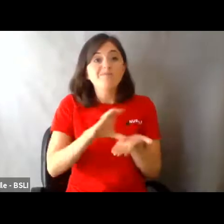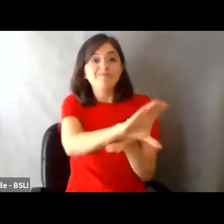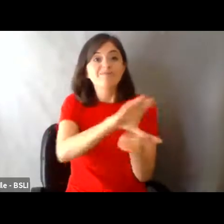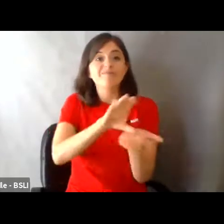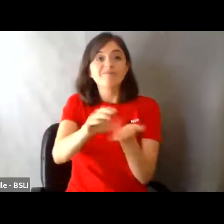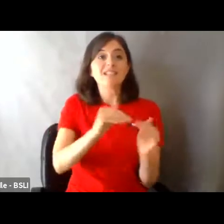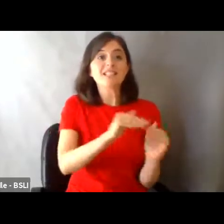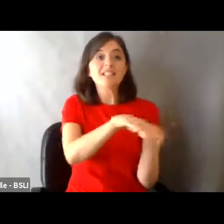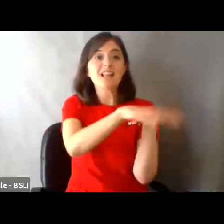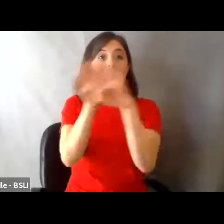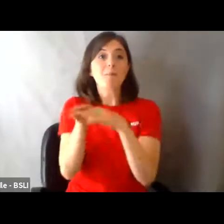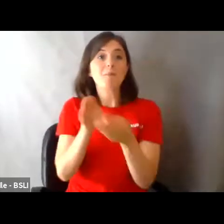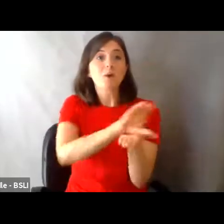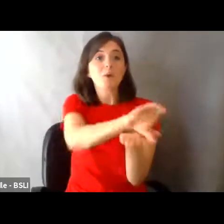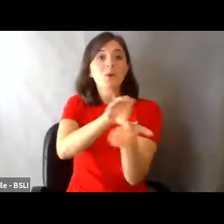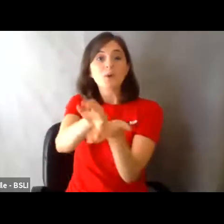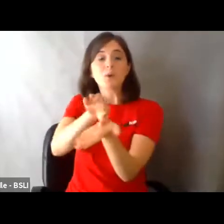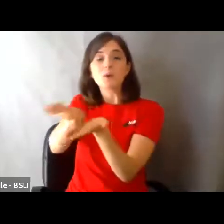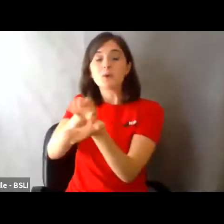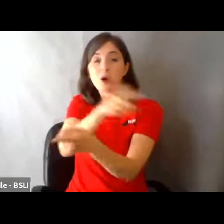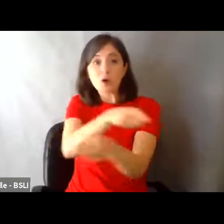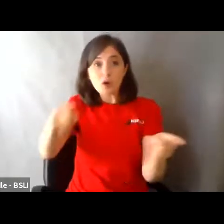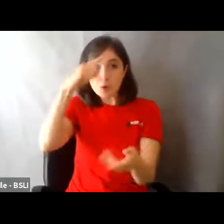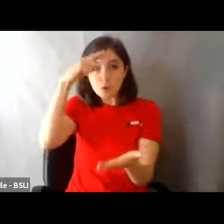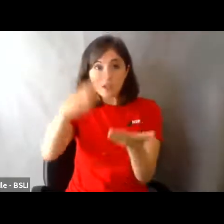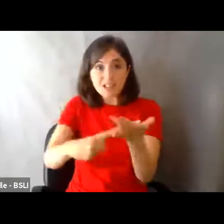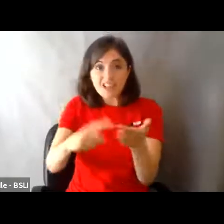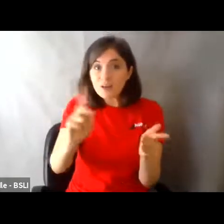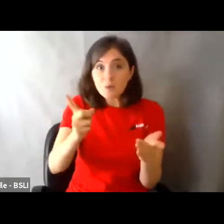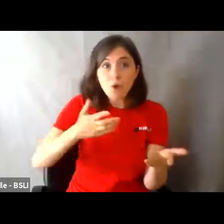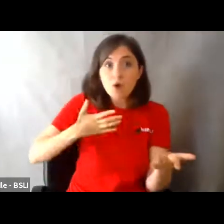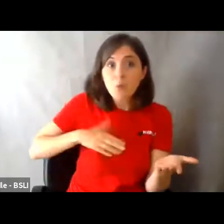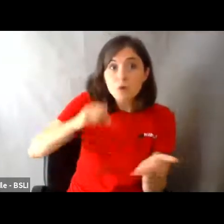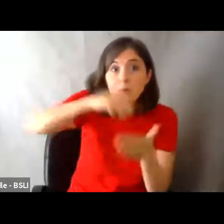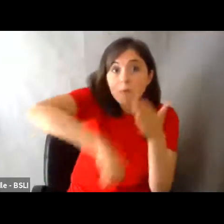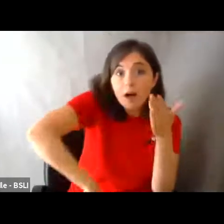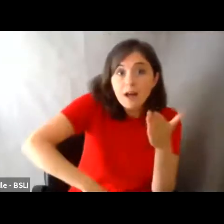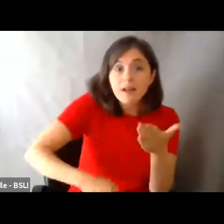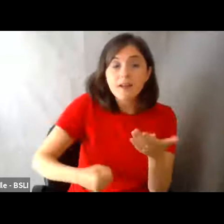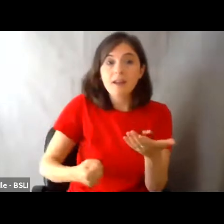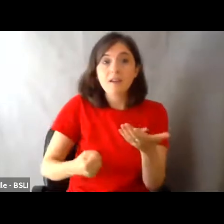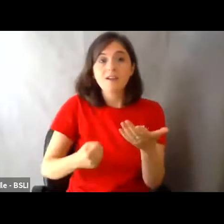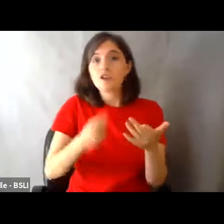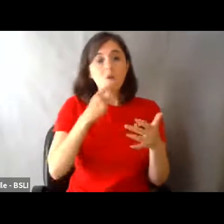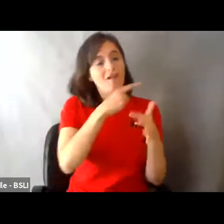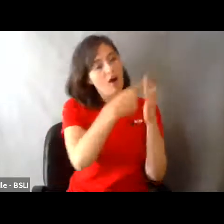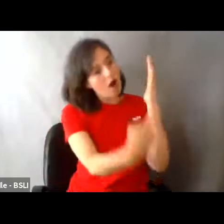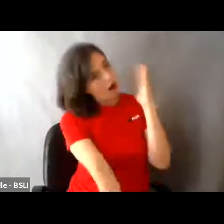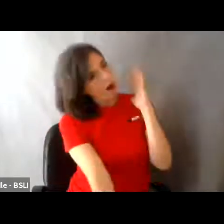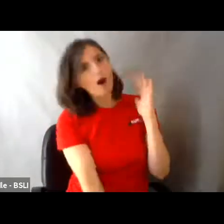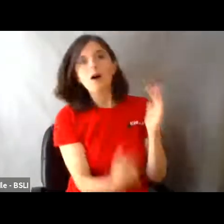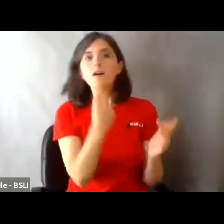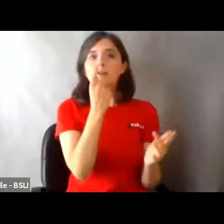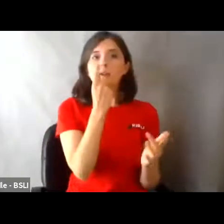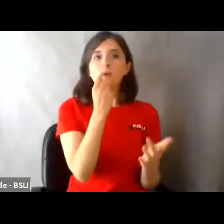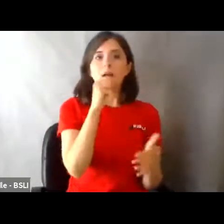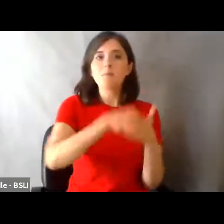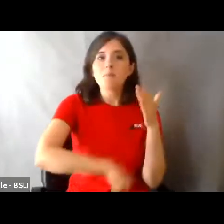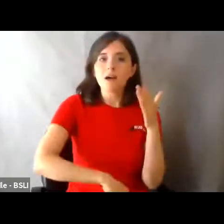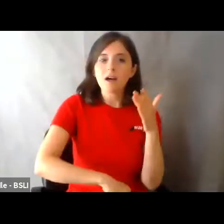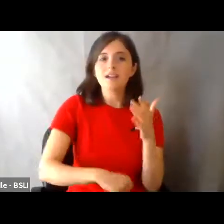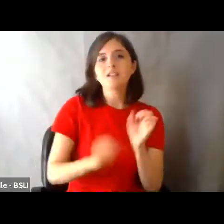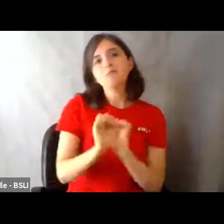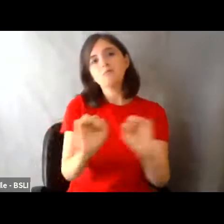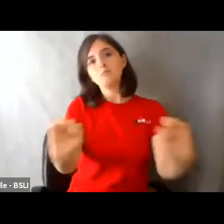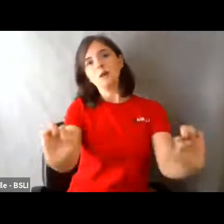you want, go and decide what you would like to purchase out of the array of goods that you can find on the market. It's up to you, we're not